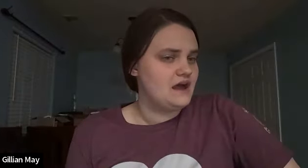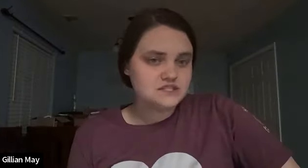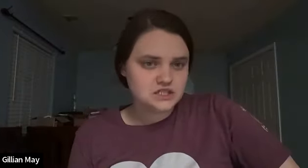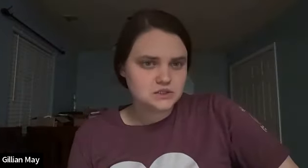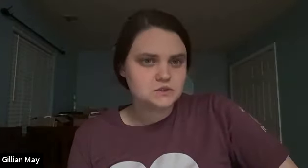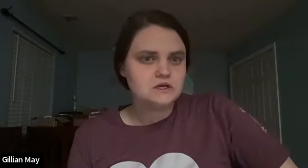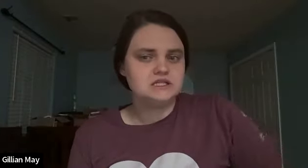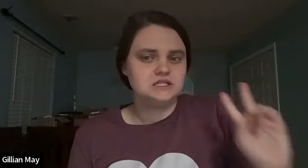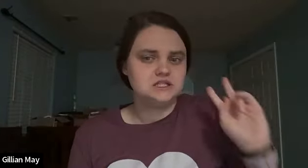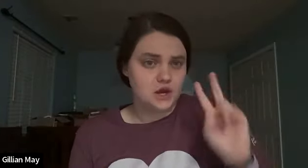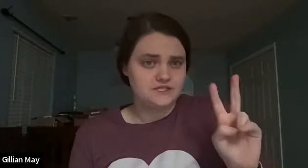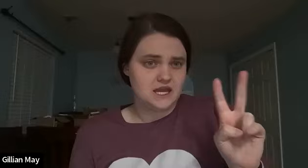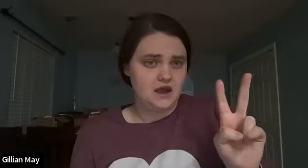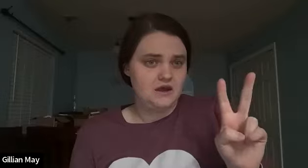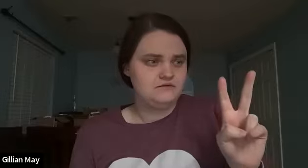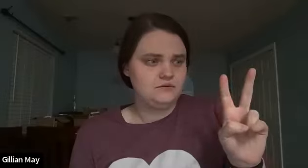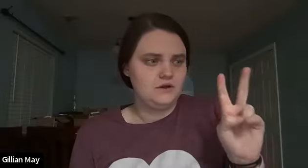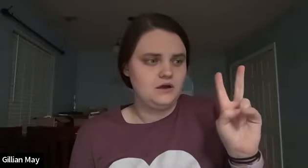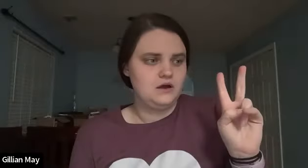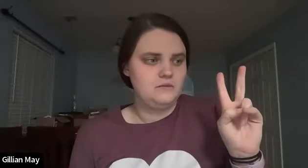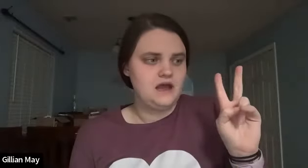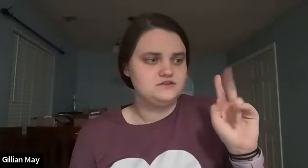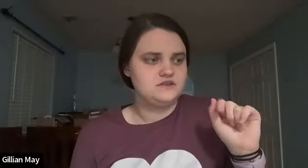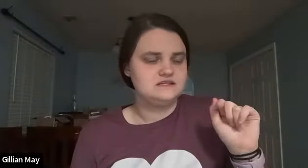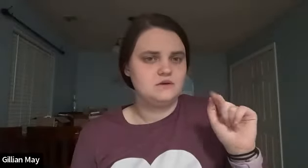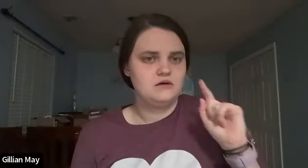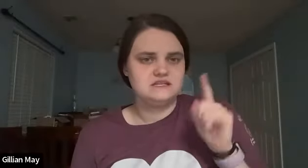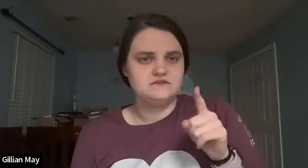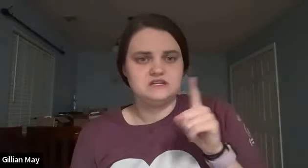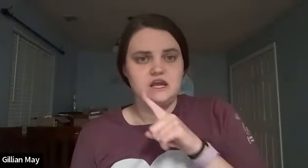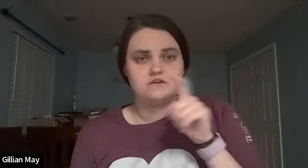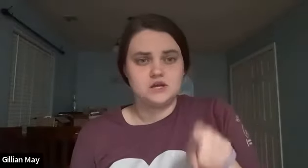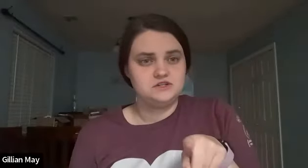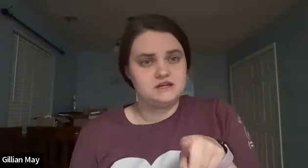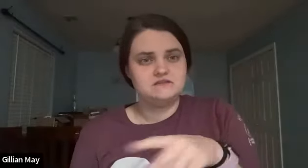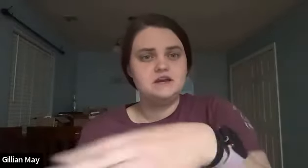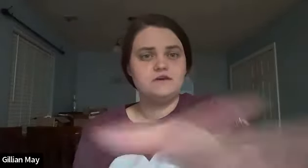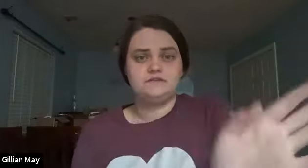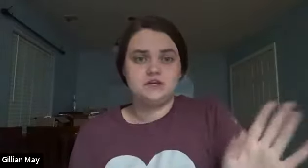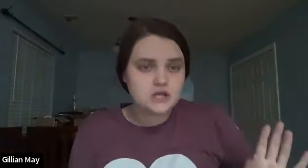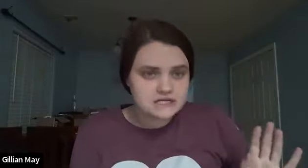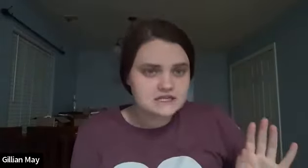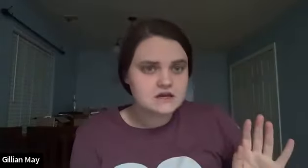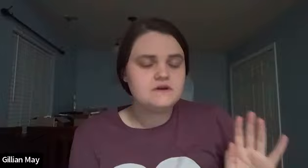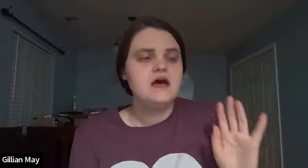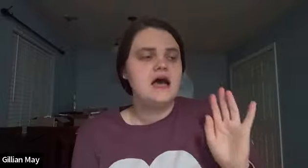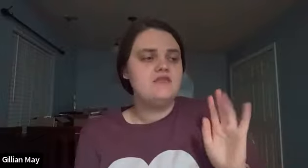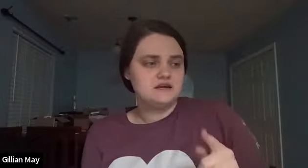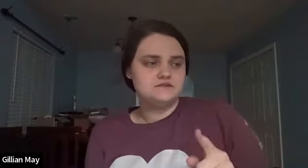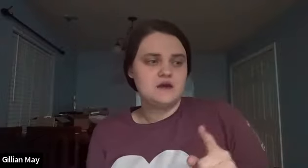last two jobs I have, after this, I'll see if there's any other jobs you guys can think of or if you're curious of. And then after that, we'll